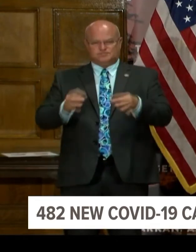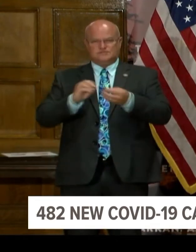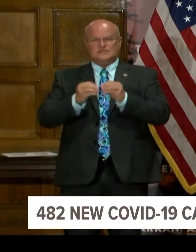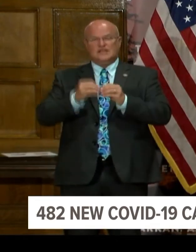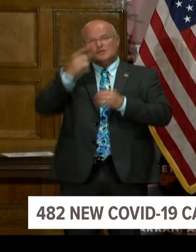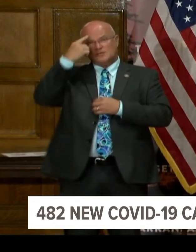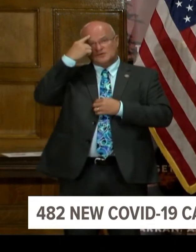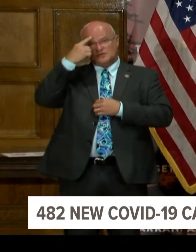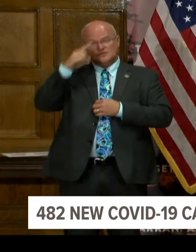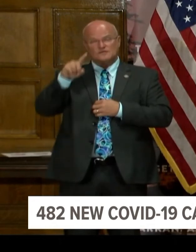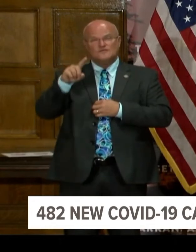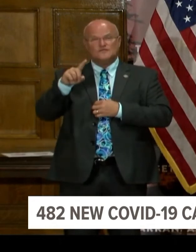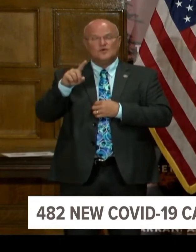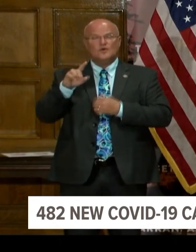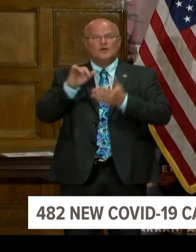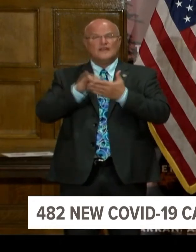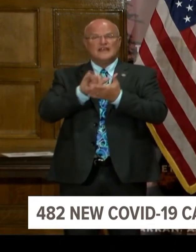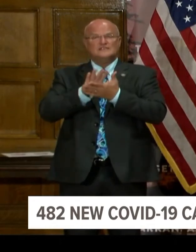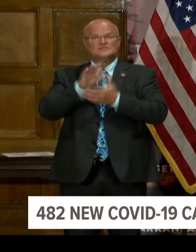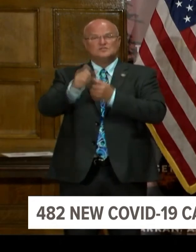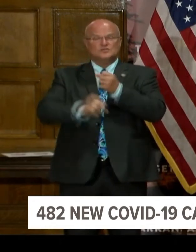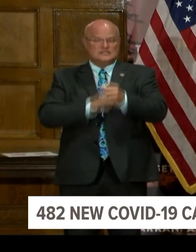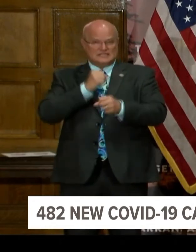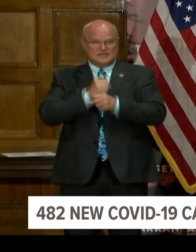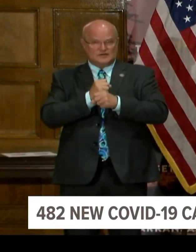for for that school year.